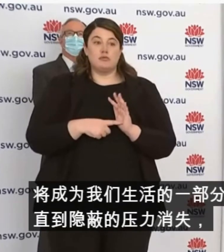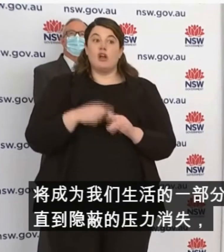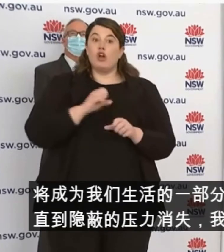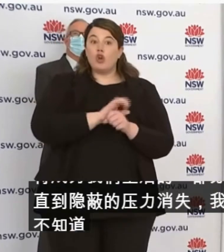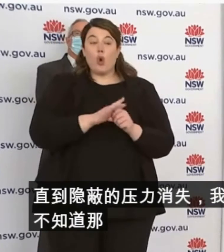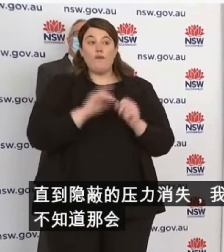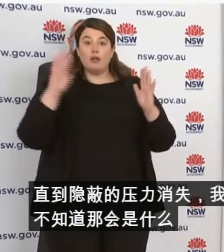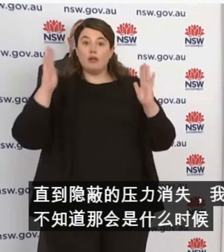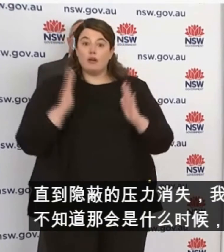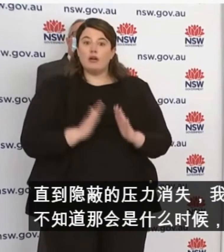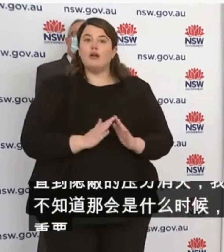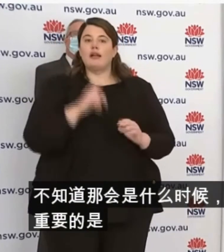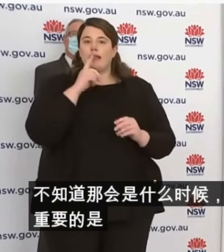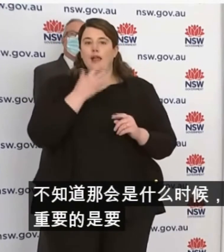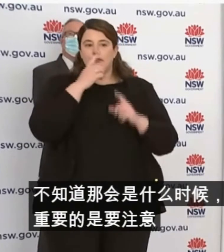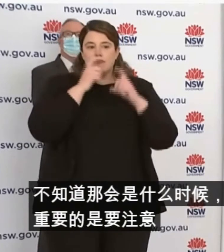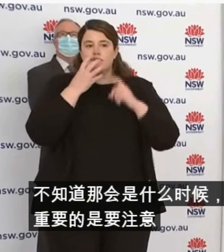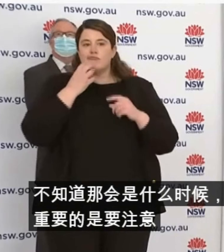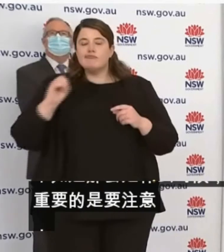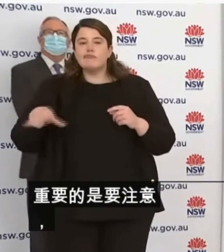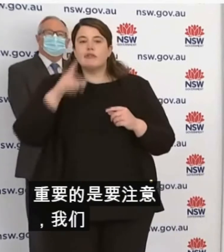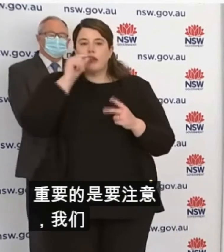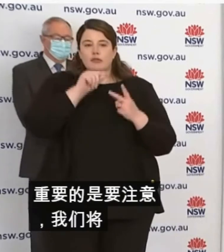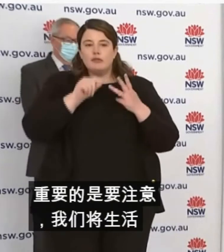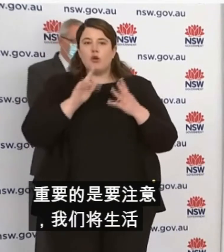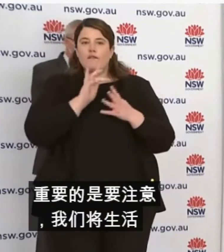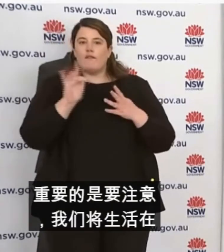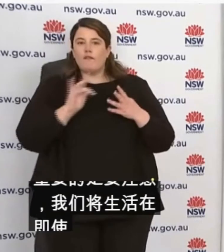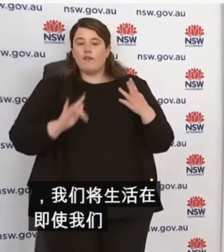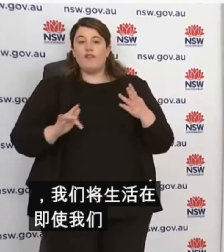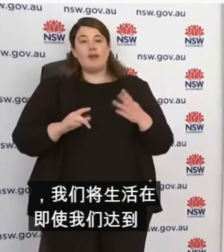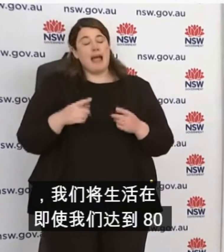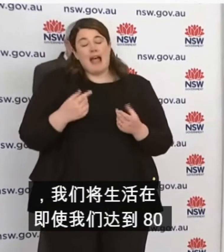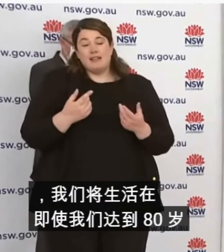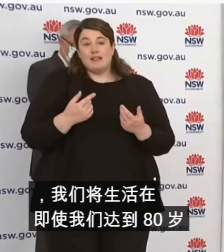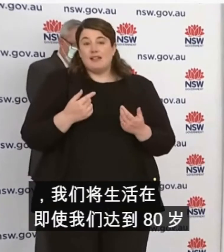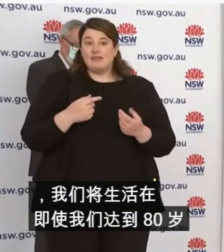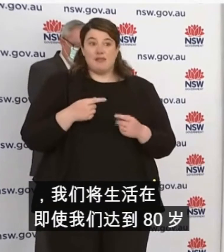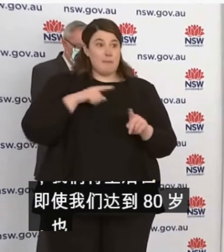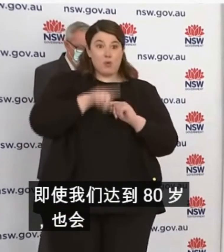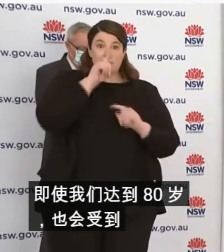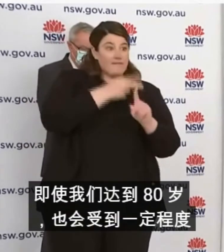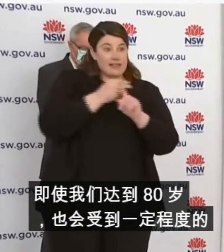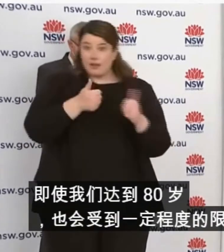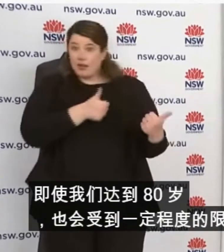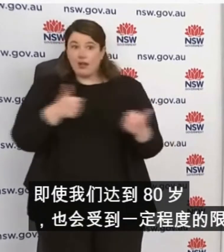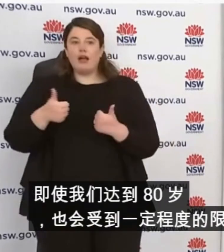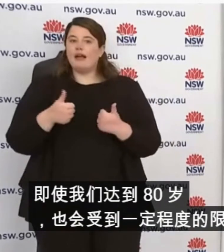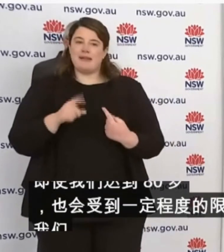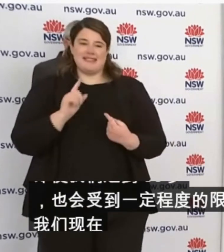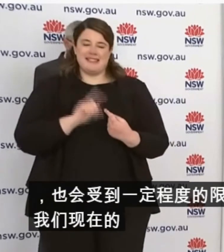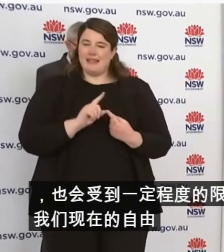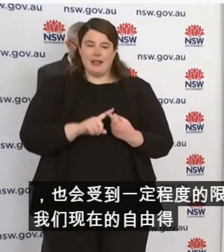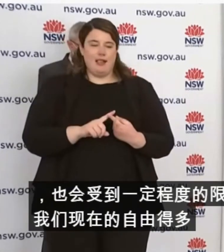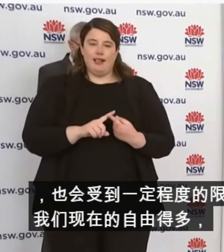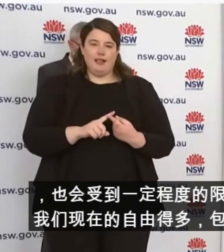COVID goes, and we don't know when that will be. But it's important to note that we will be living with a level of restriction even when we get to 80%, but it will be so much more free than what